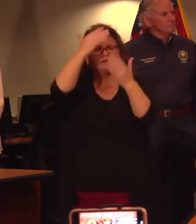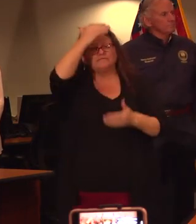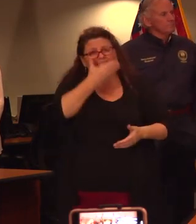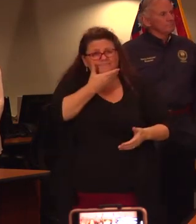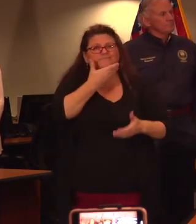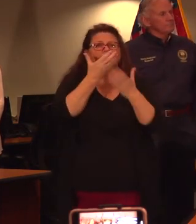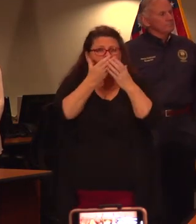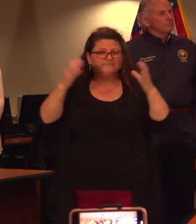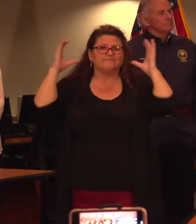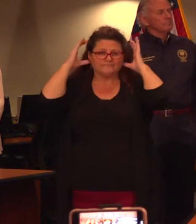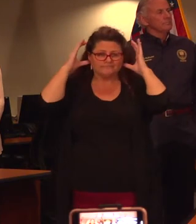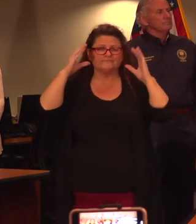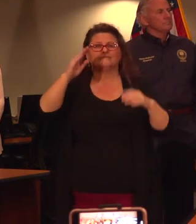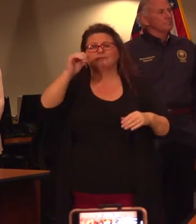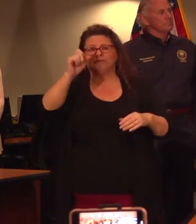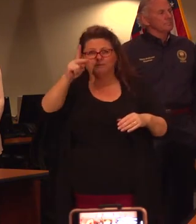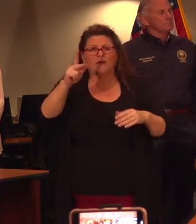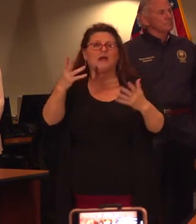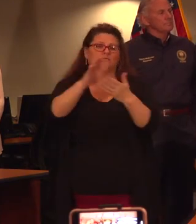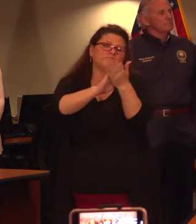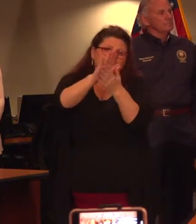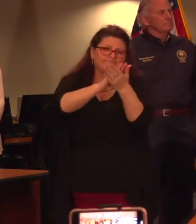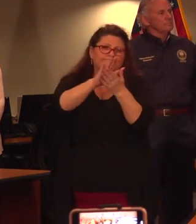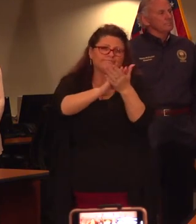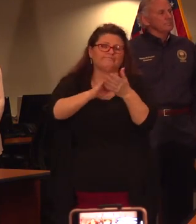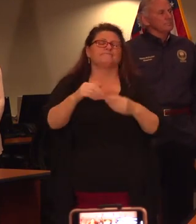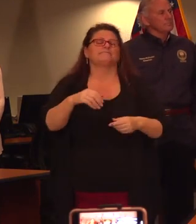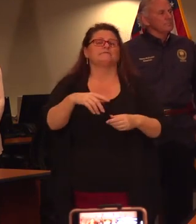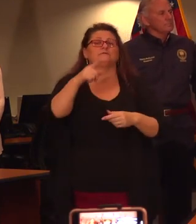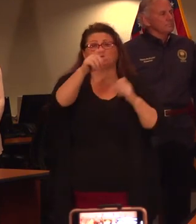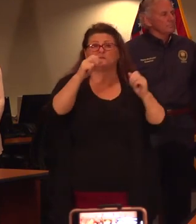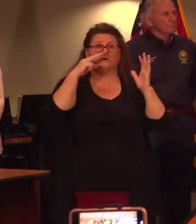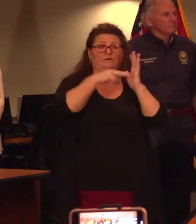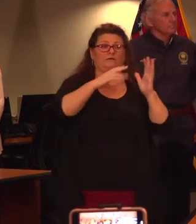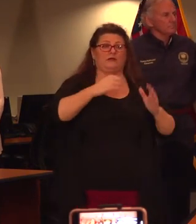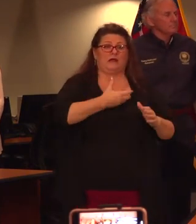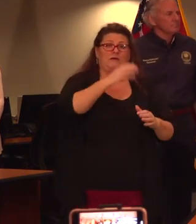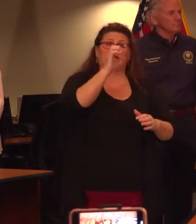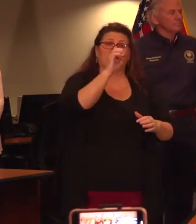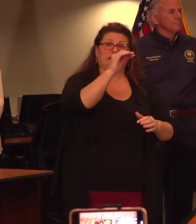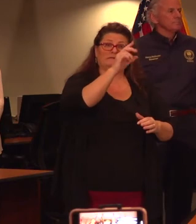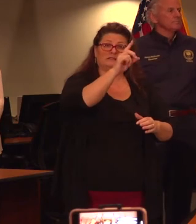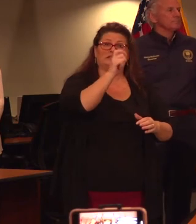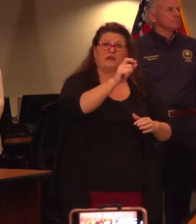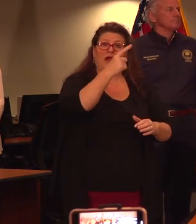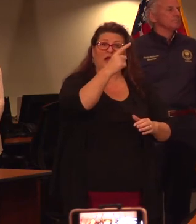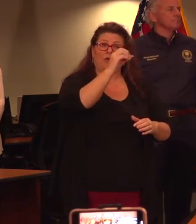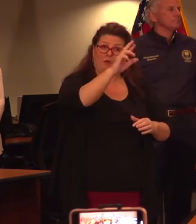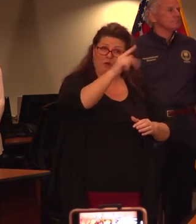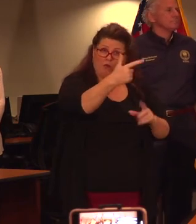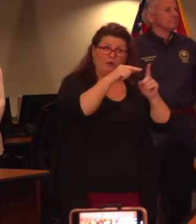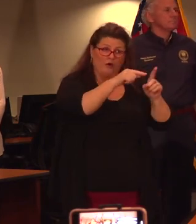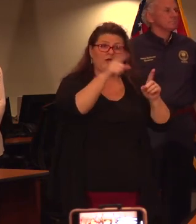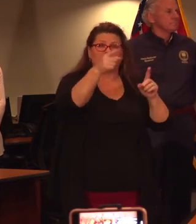N95, respirator masks, and hand sanitizer. And you can either go to our website at seemd.org and follow